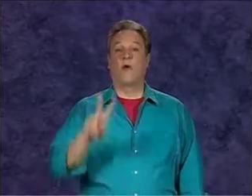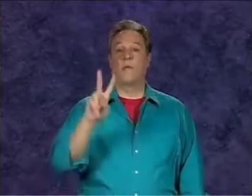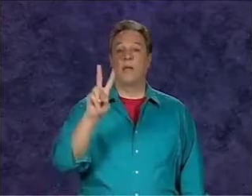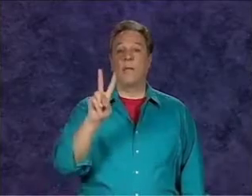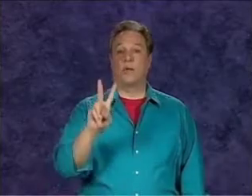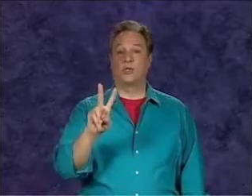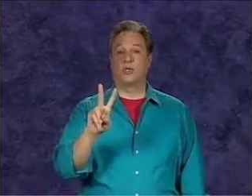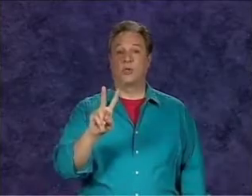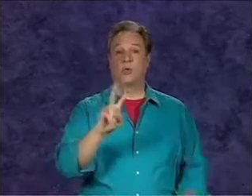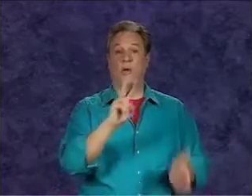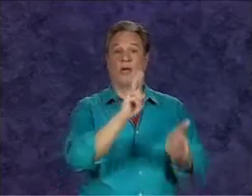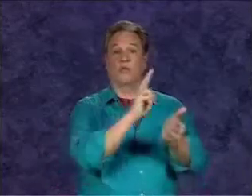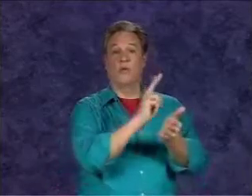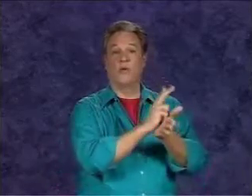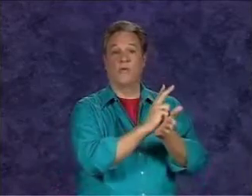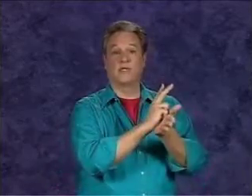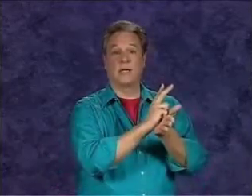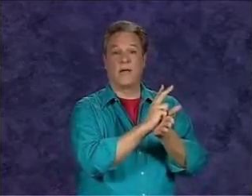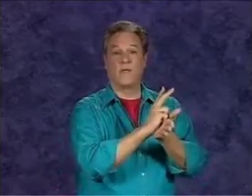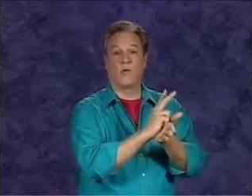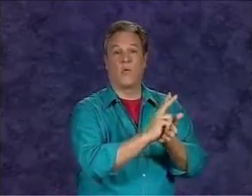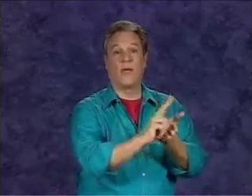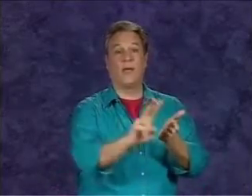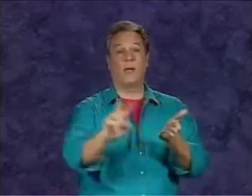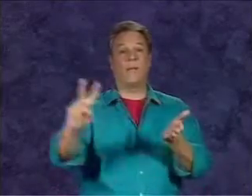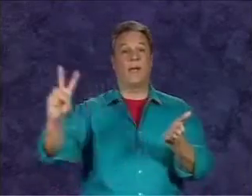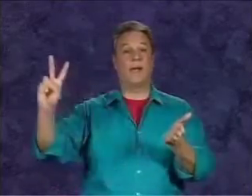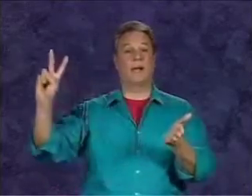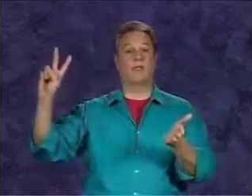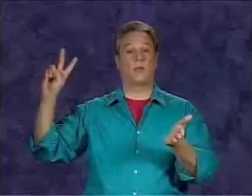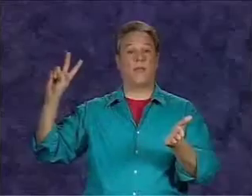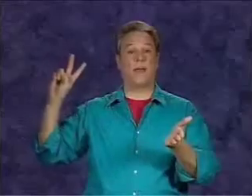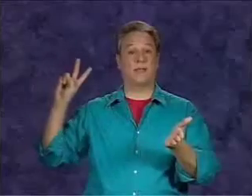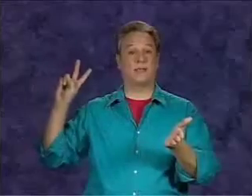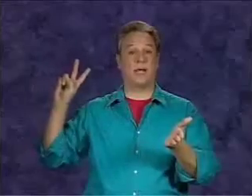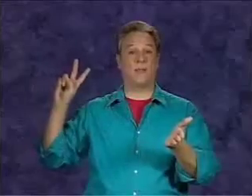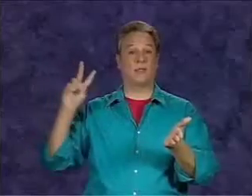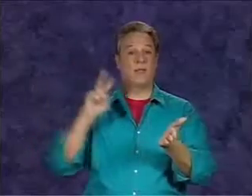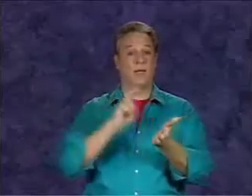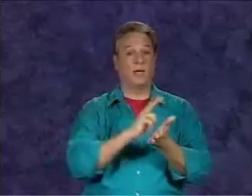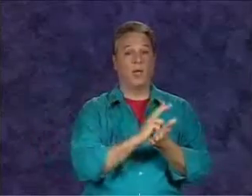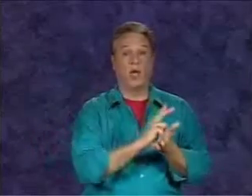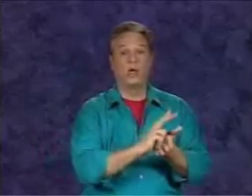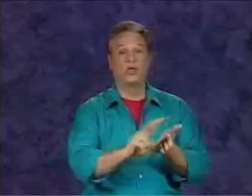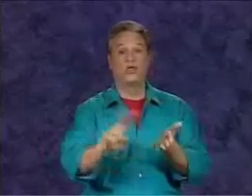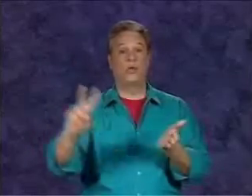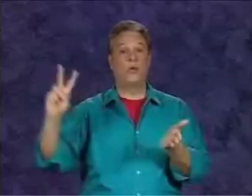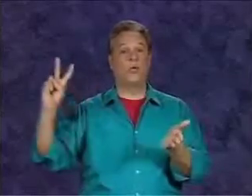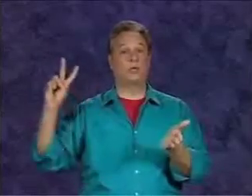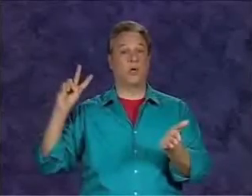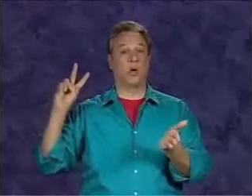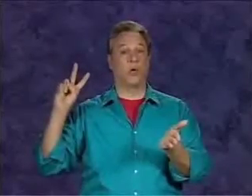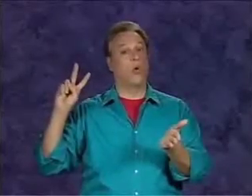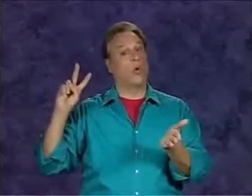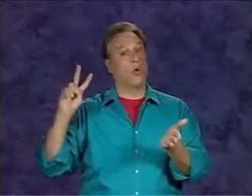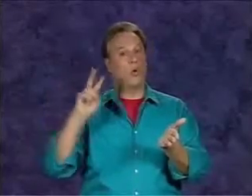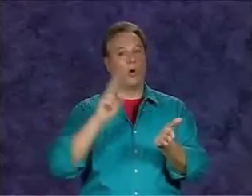Form the number 2 as you move the sign for week back into the past time to mean 2 weeks ago,